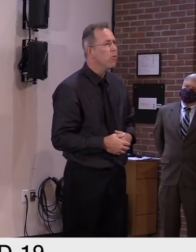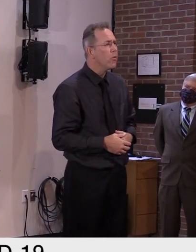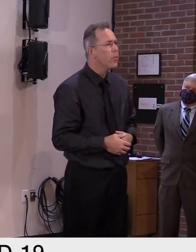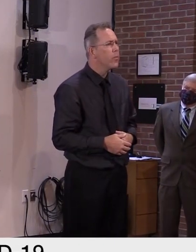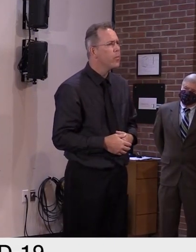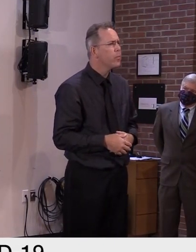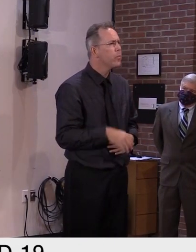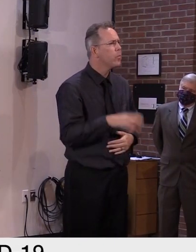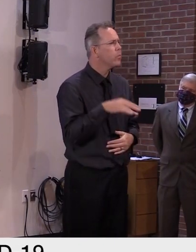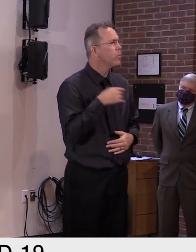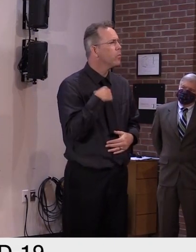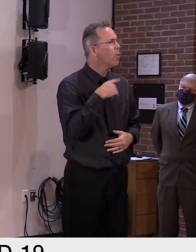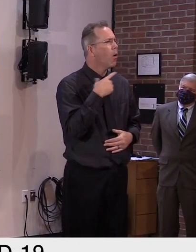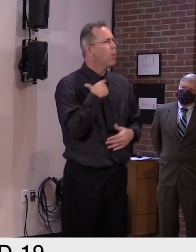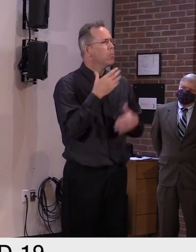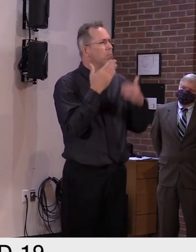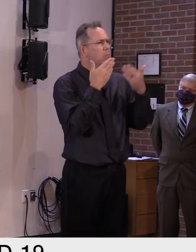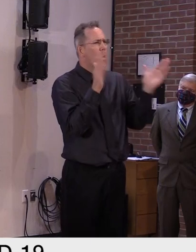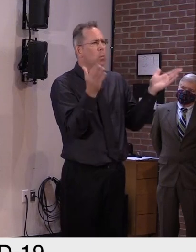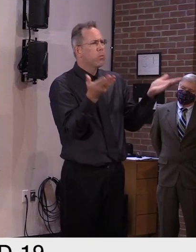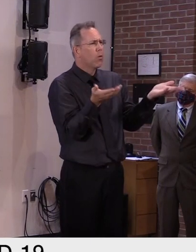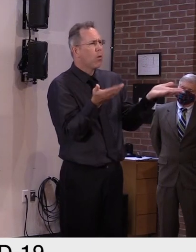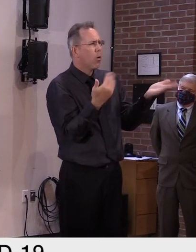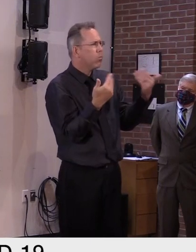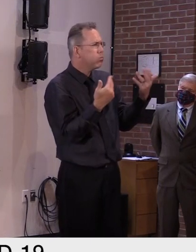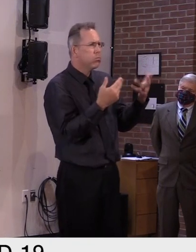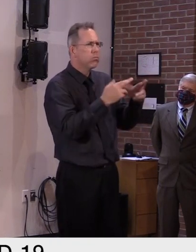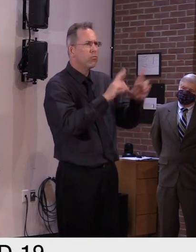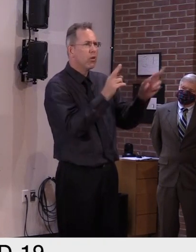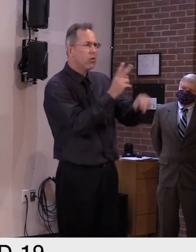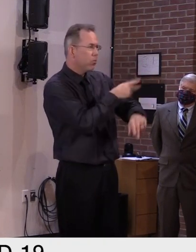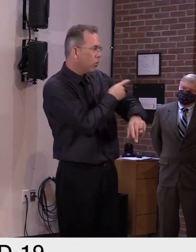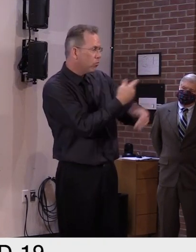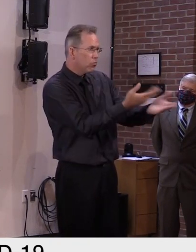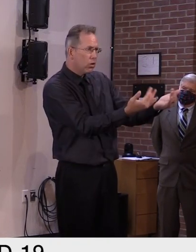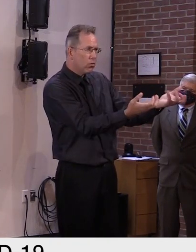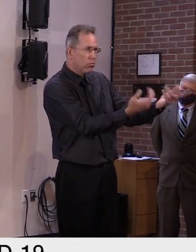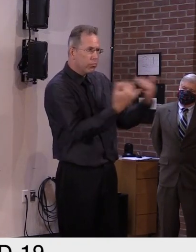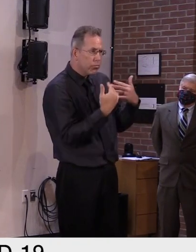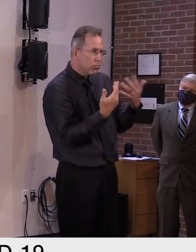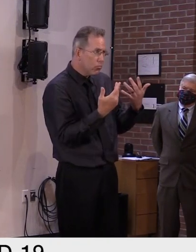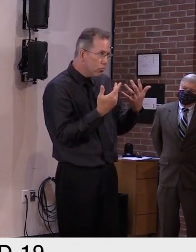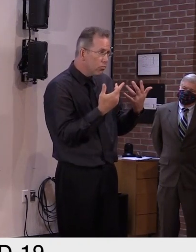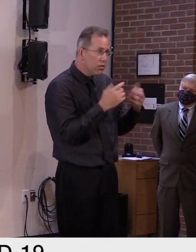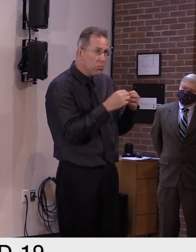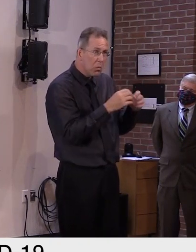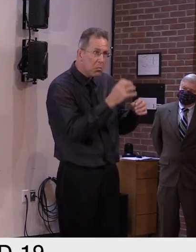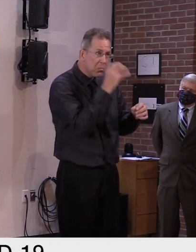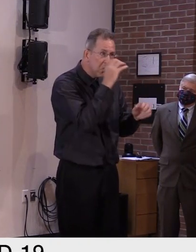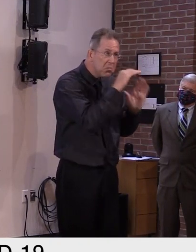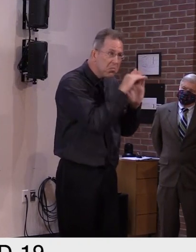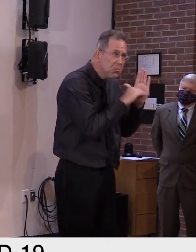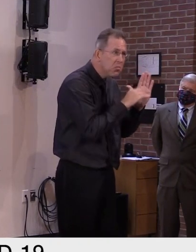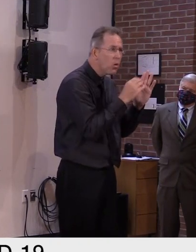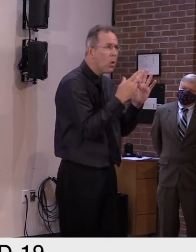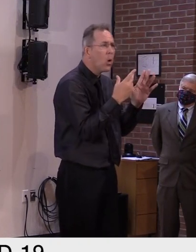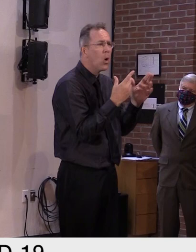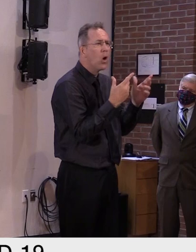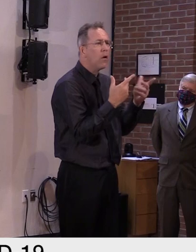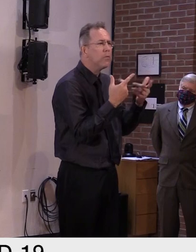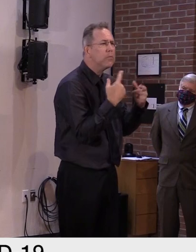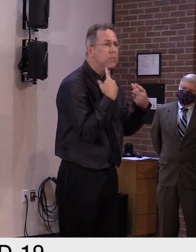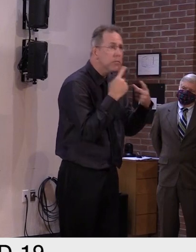with more guidance or more restrictions, we'll do it. But I don't see anything widespread. We just want to,